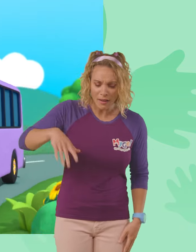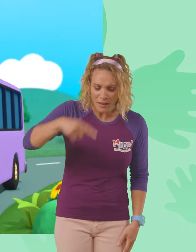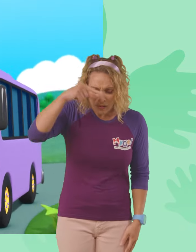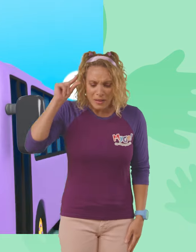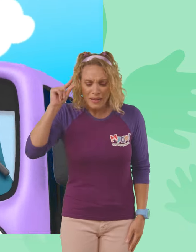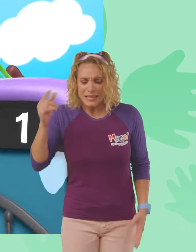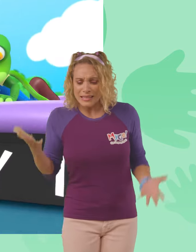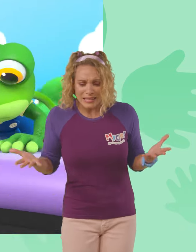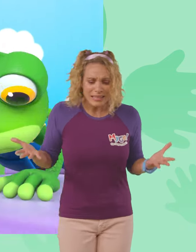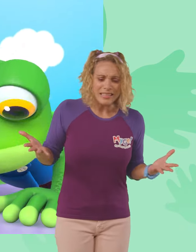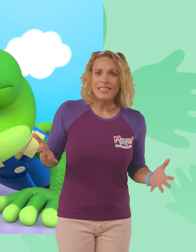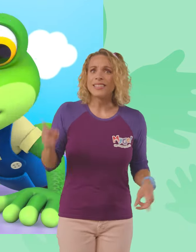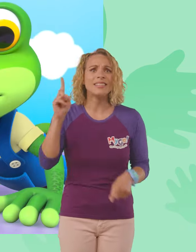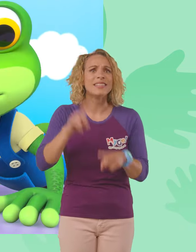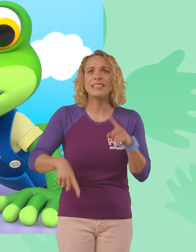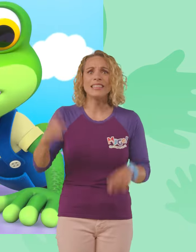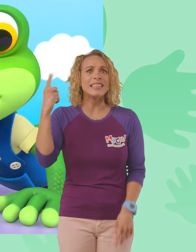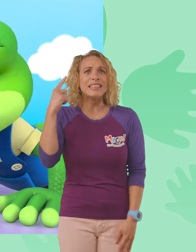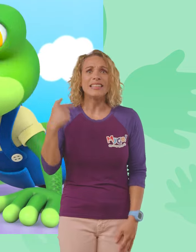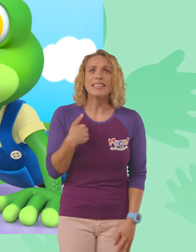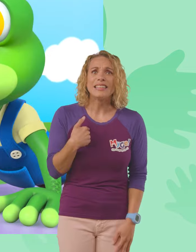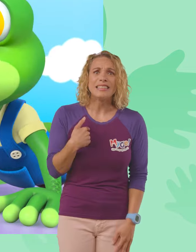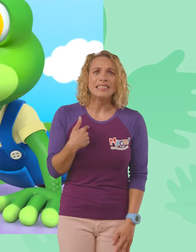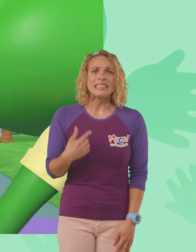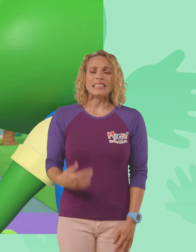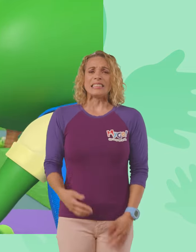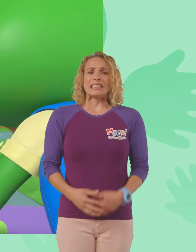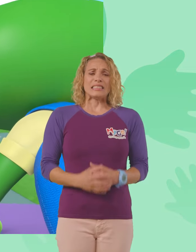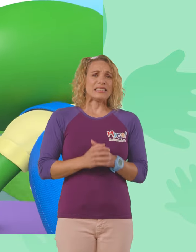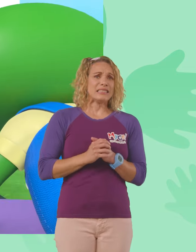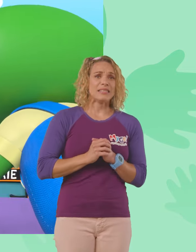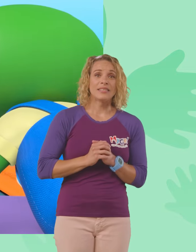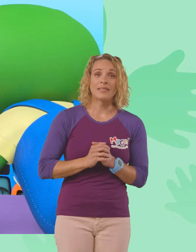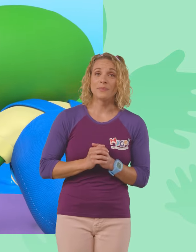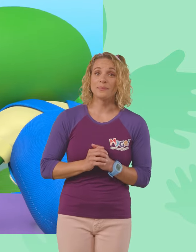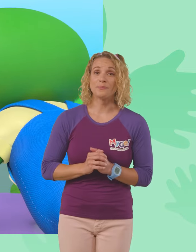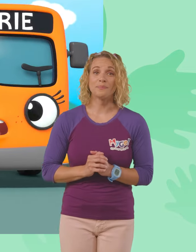Bobby! Bobby! Oh dear, he can't hear me!